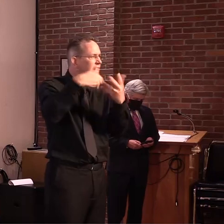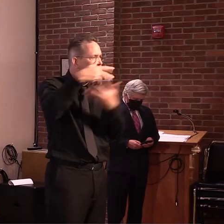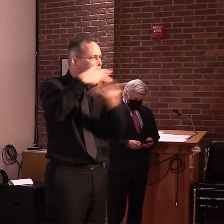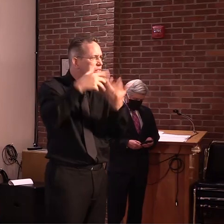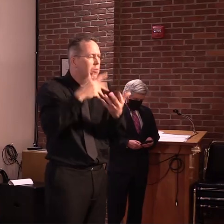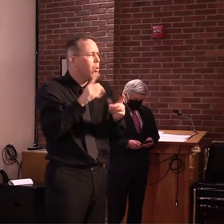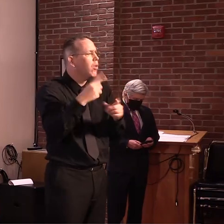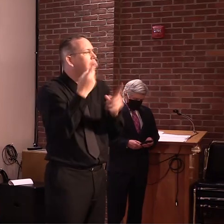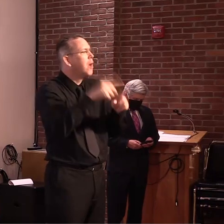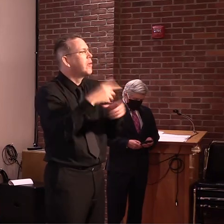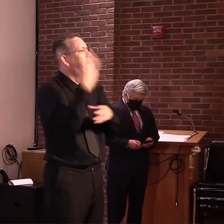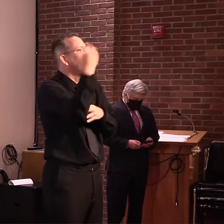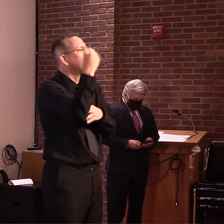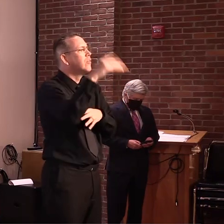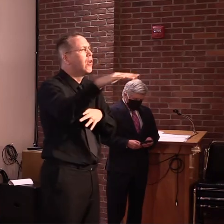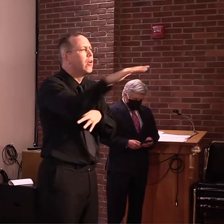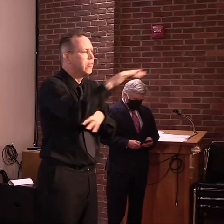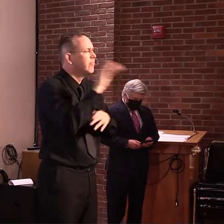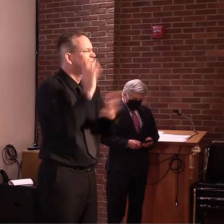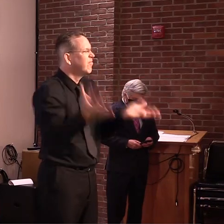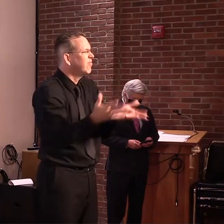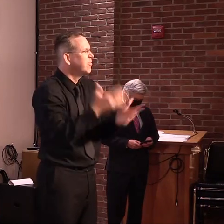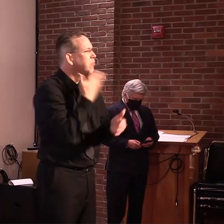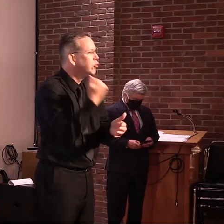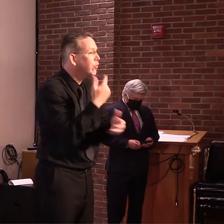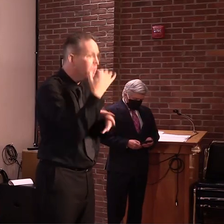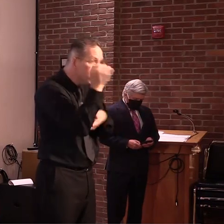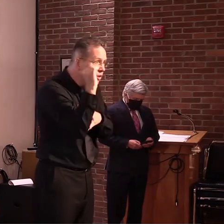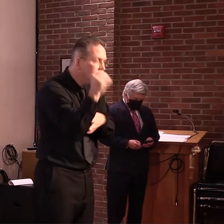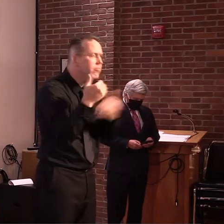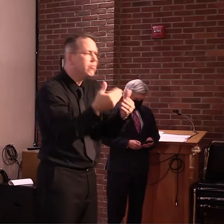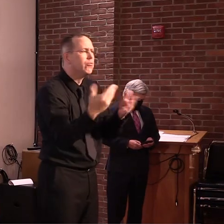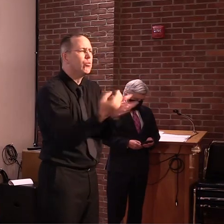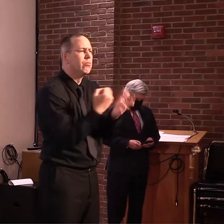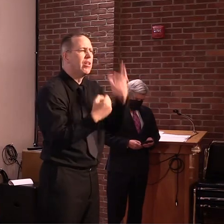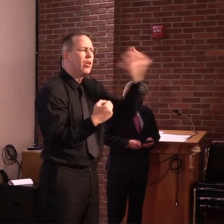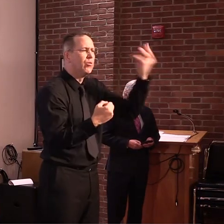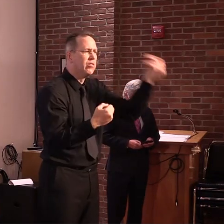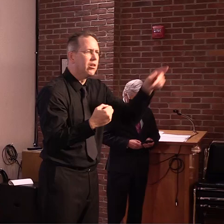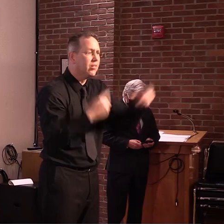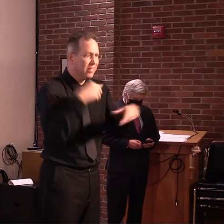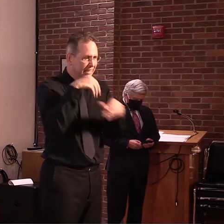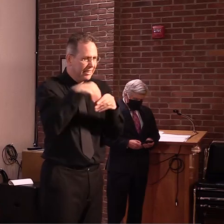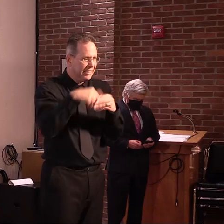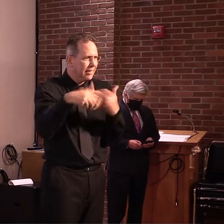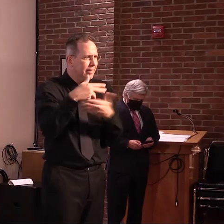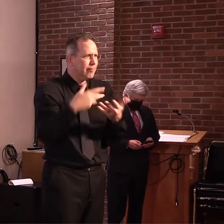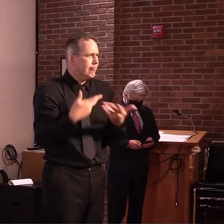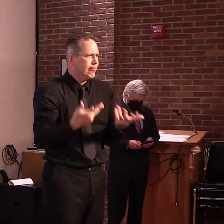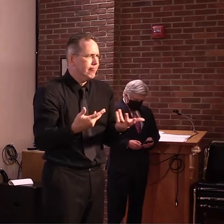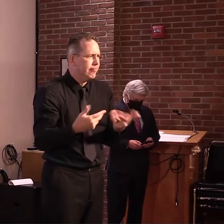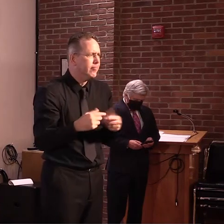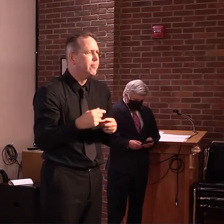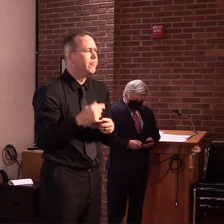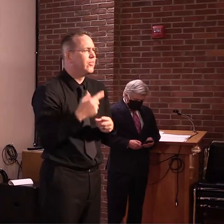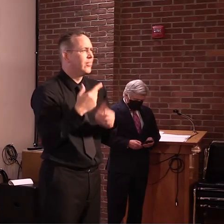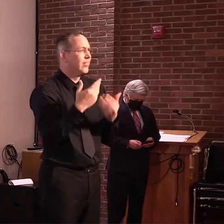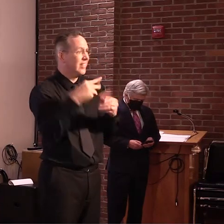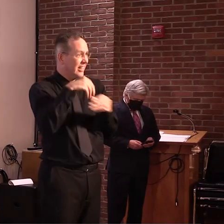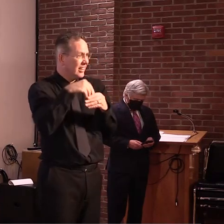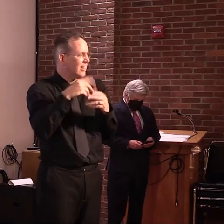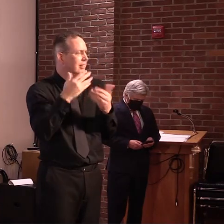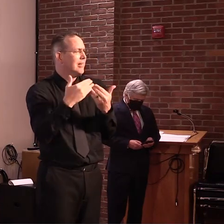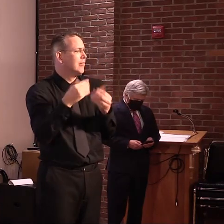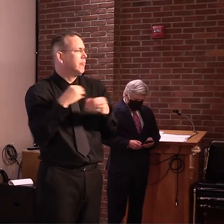than indoors when it comes to the ability to spread the virus to one another. And that's why, you know, indeed, in something